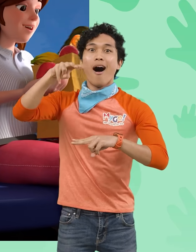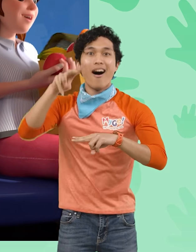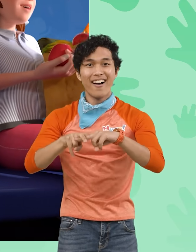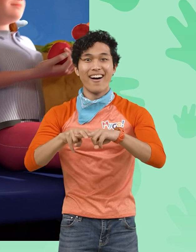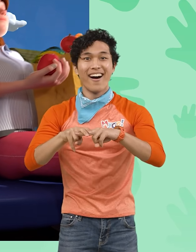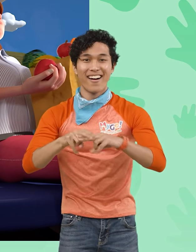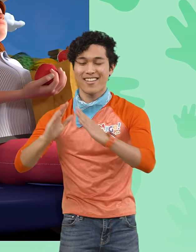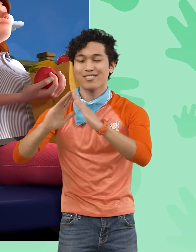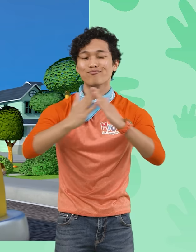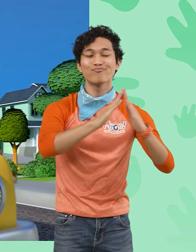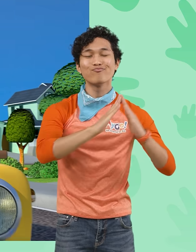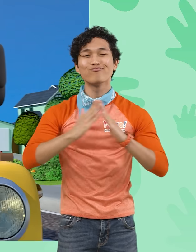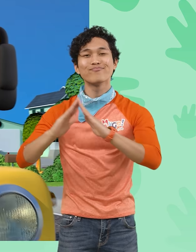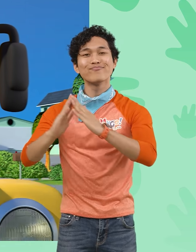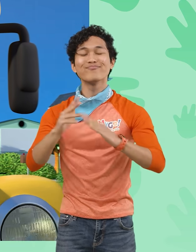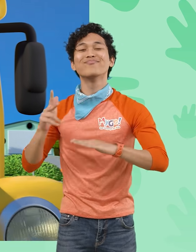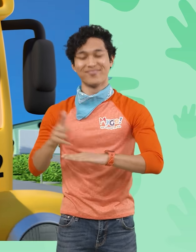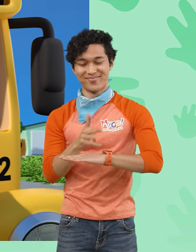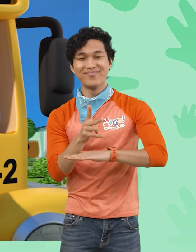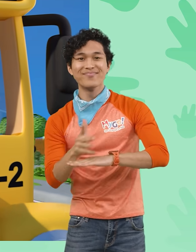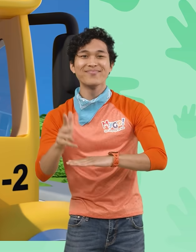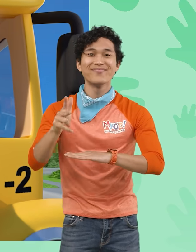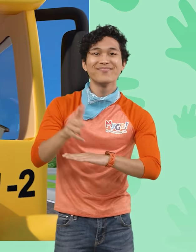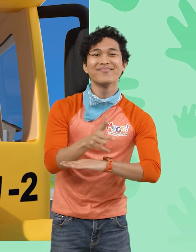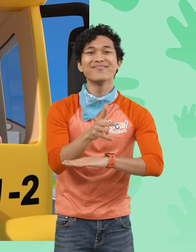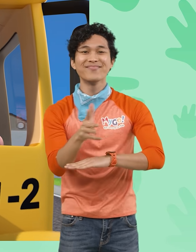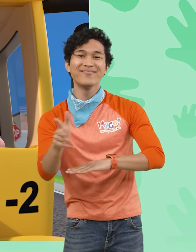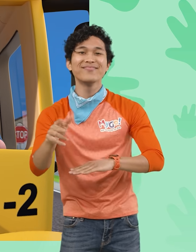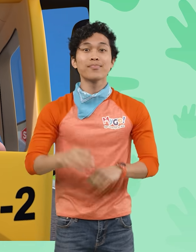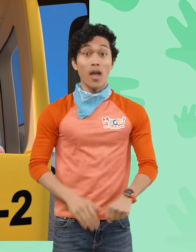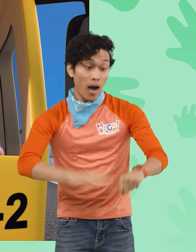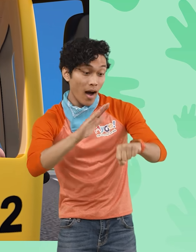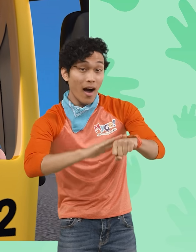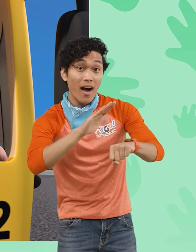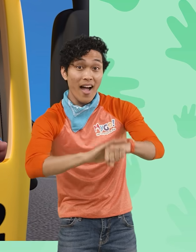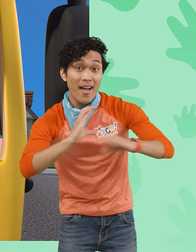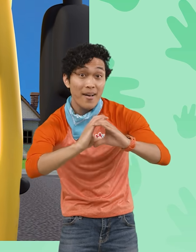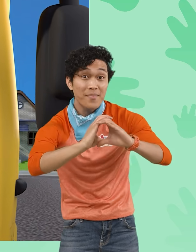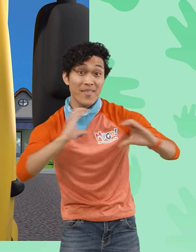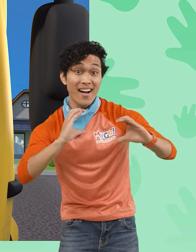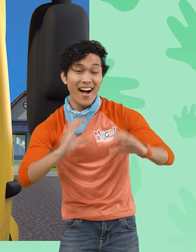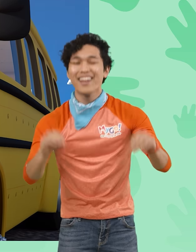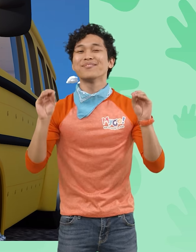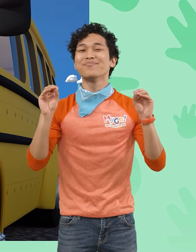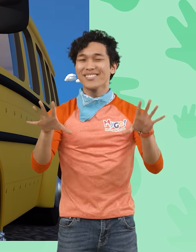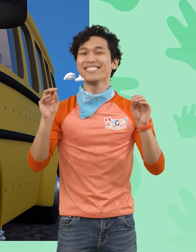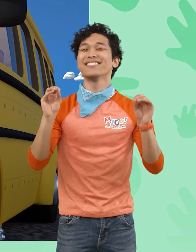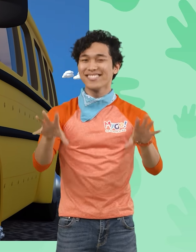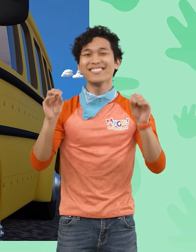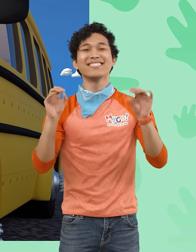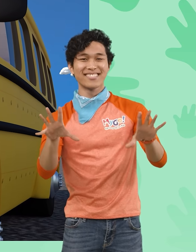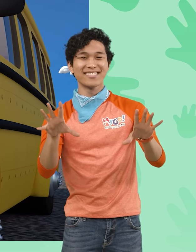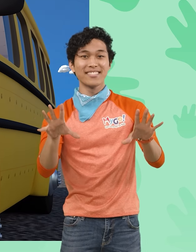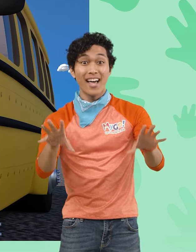up and down, all through the town. The signals on the bus go